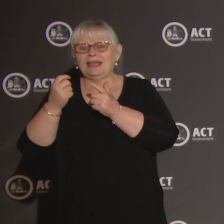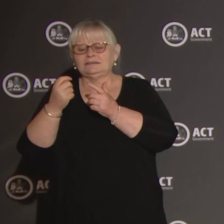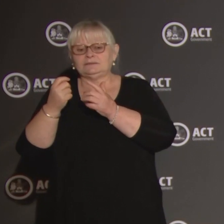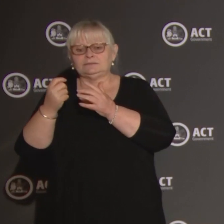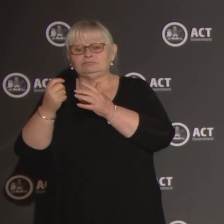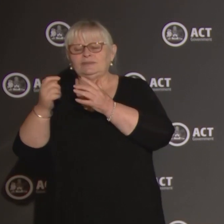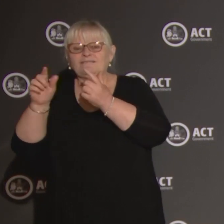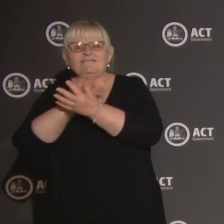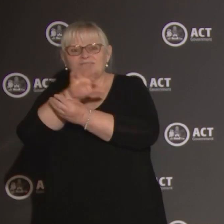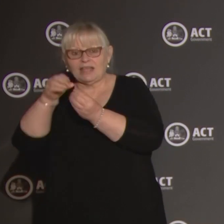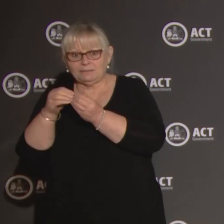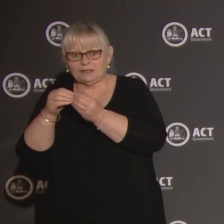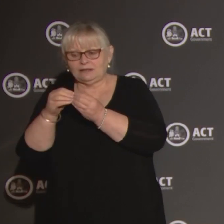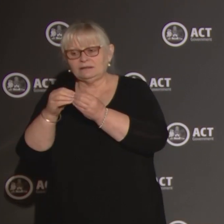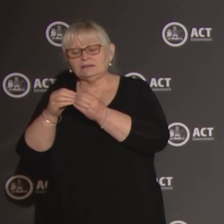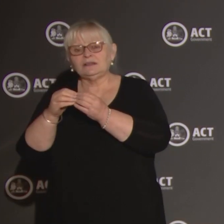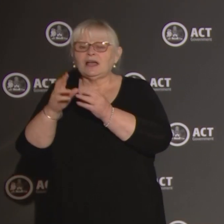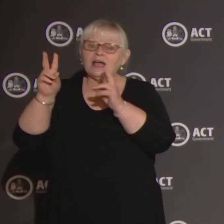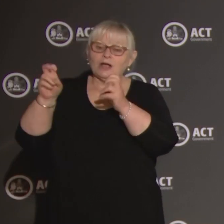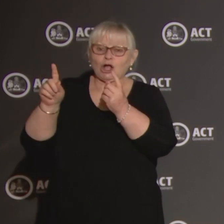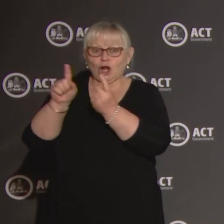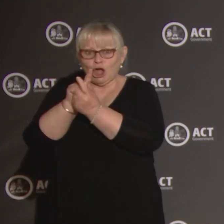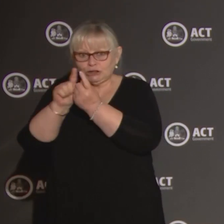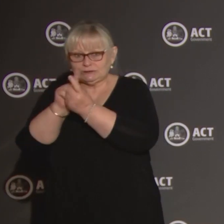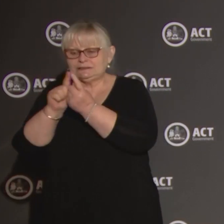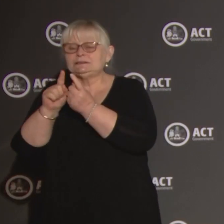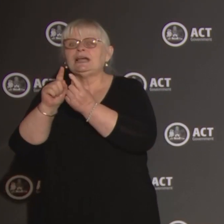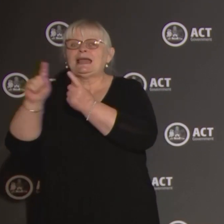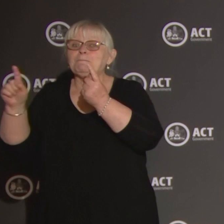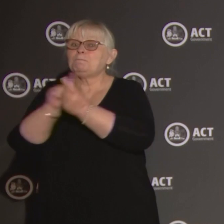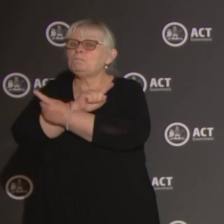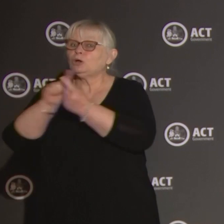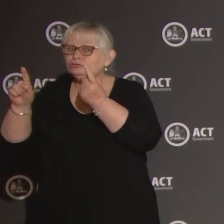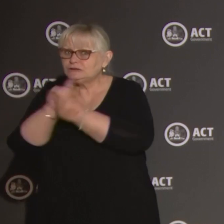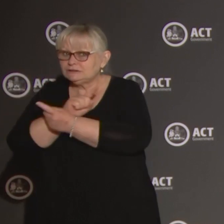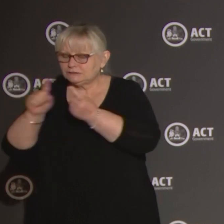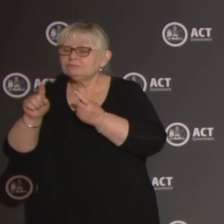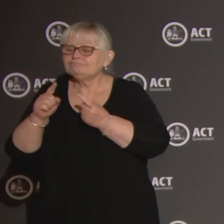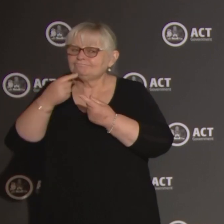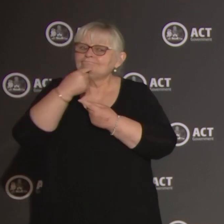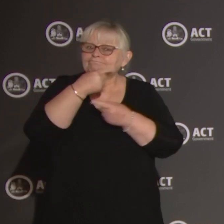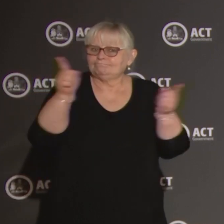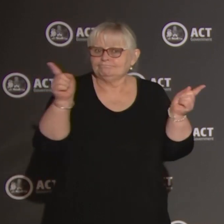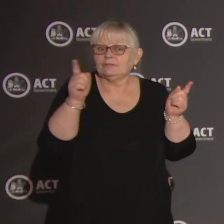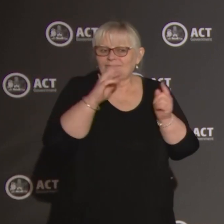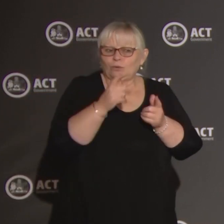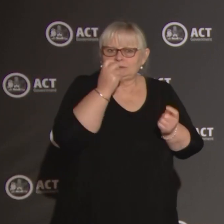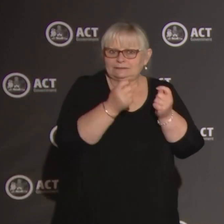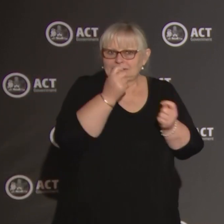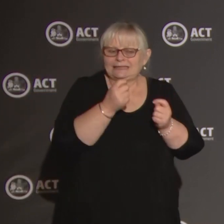or moderate risk of exposure are also being contacted and advised to get tested and to